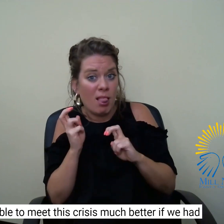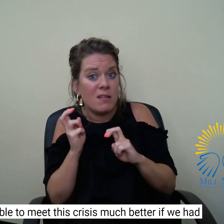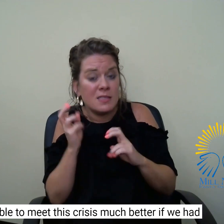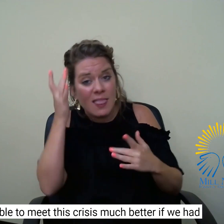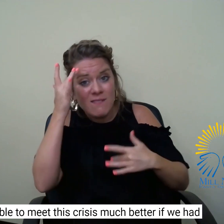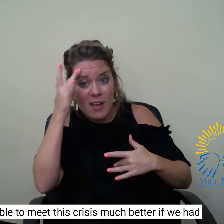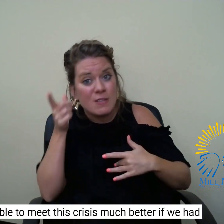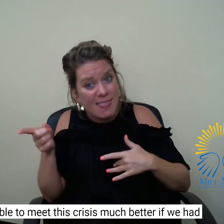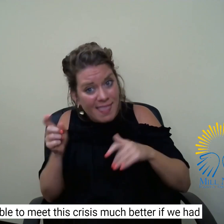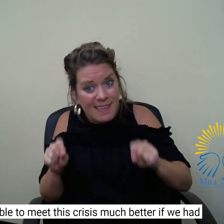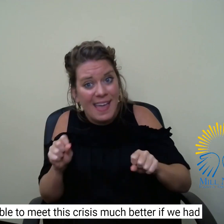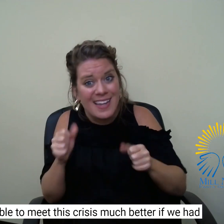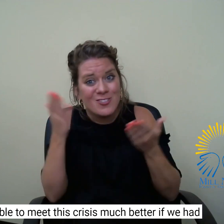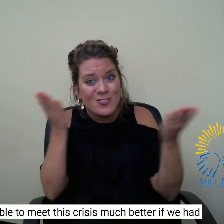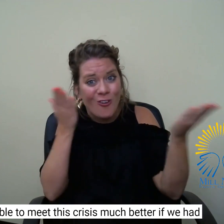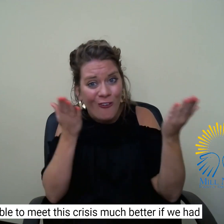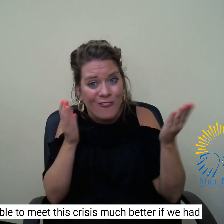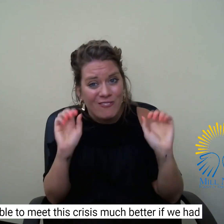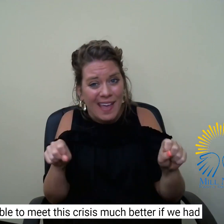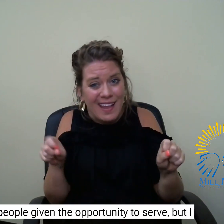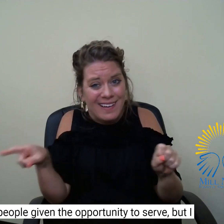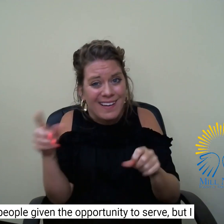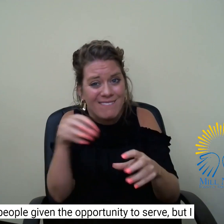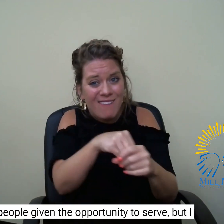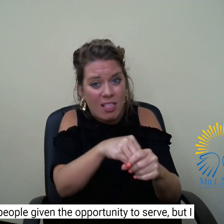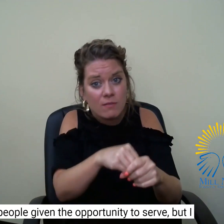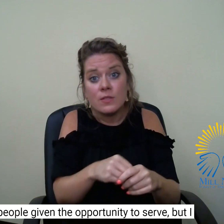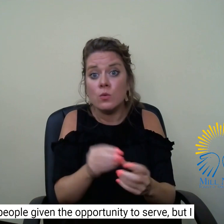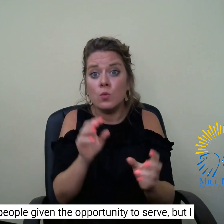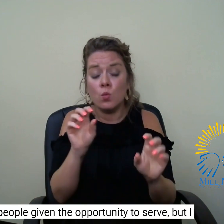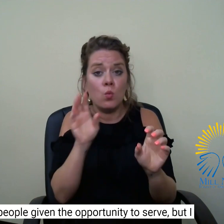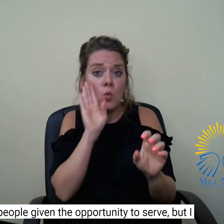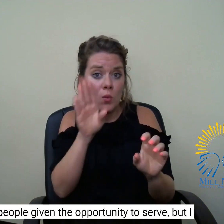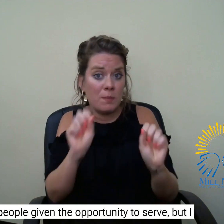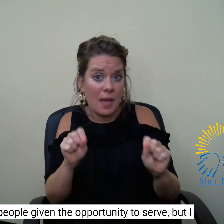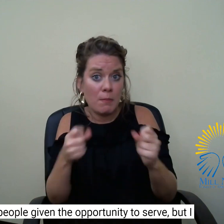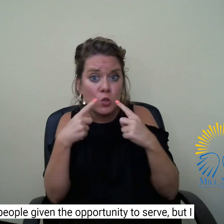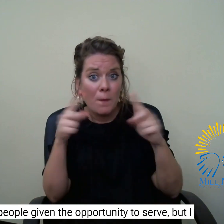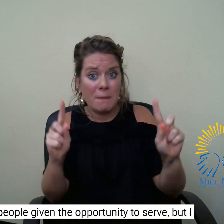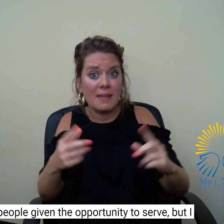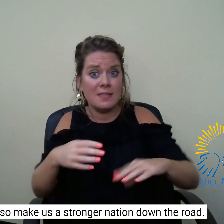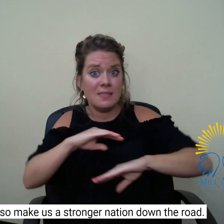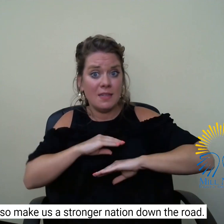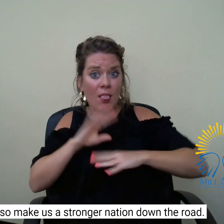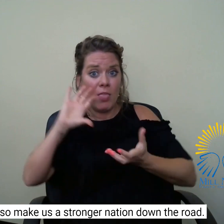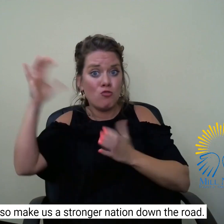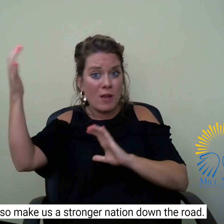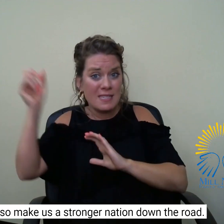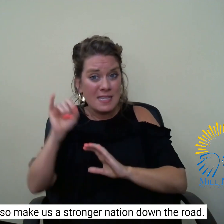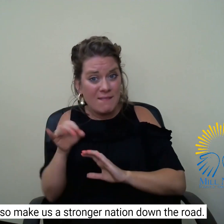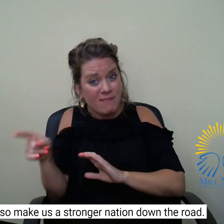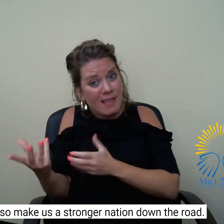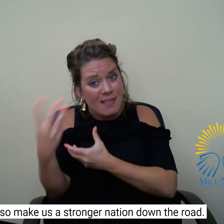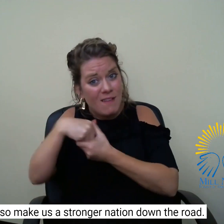to meet this crisis much better if we had more young people given the opportunity to serve, but I think it would also make us a stronger nation down the